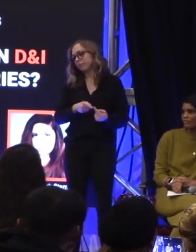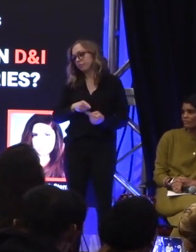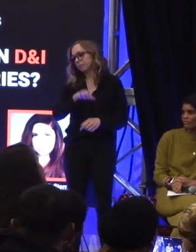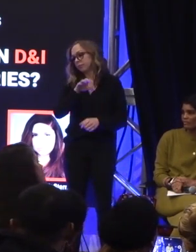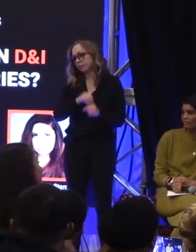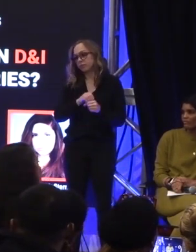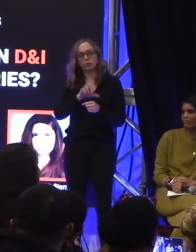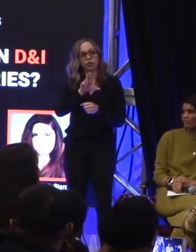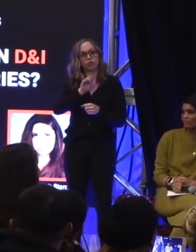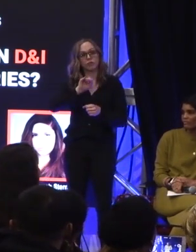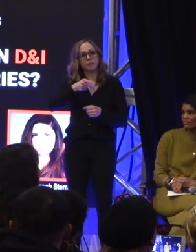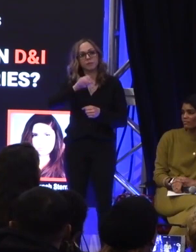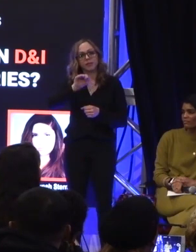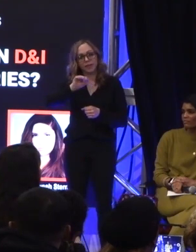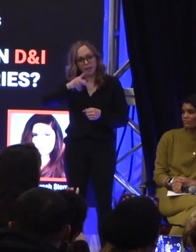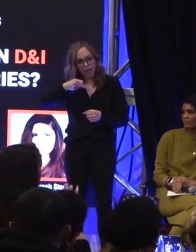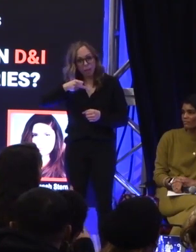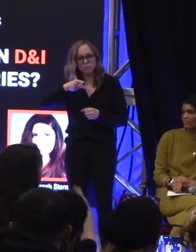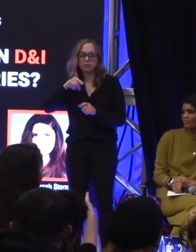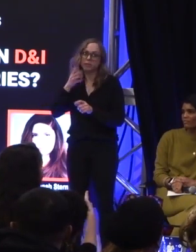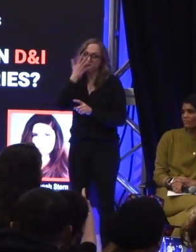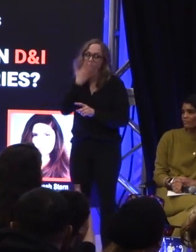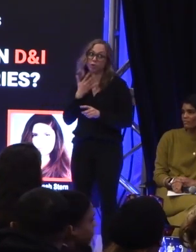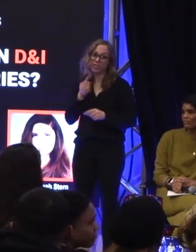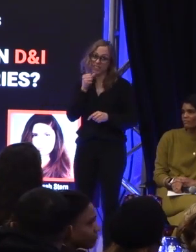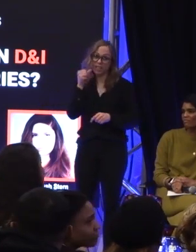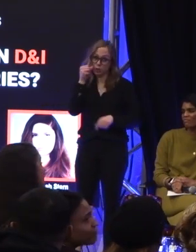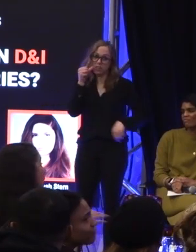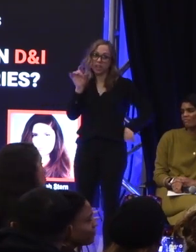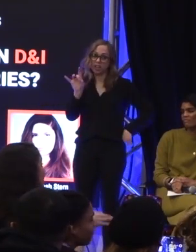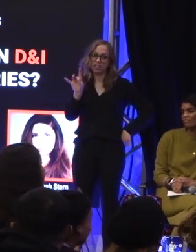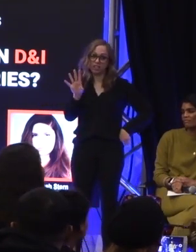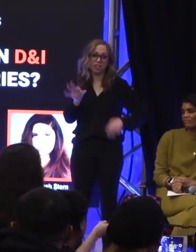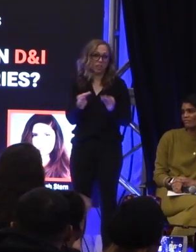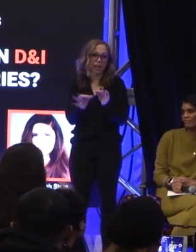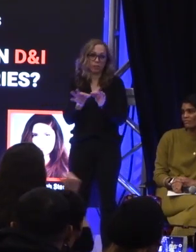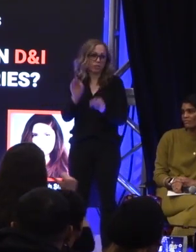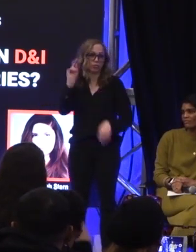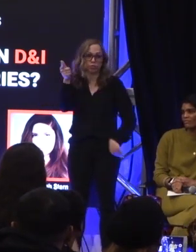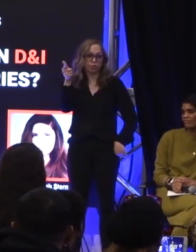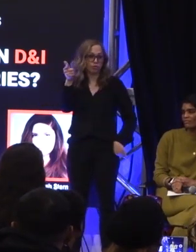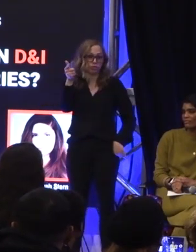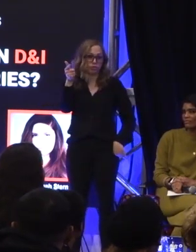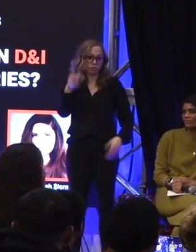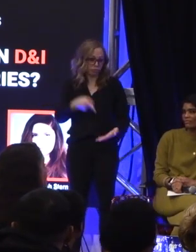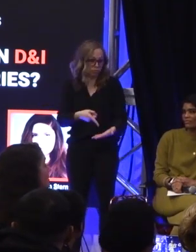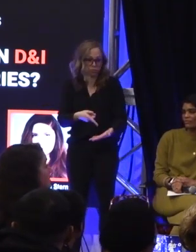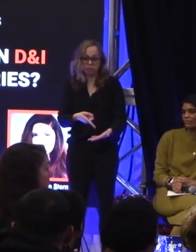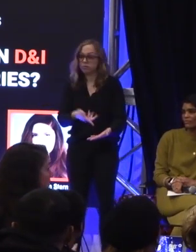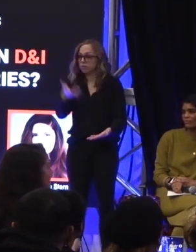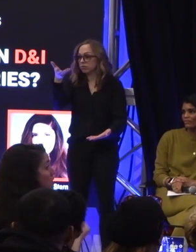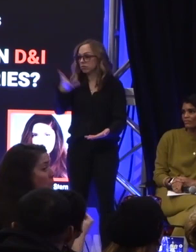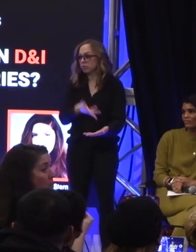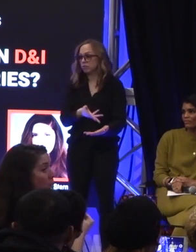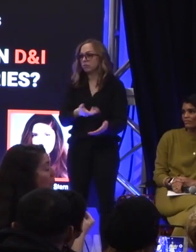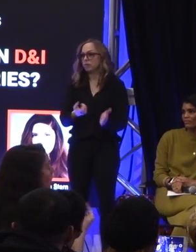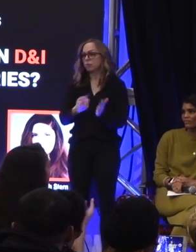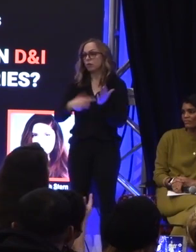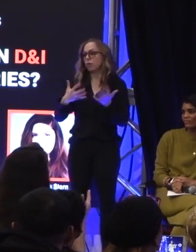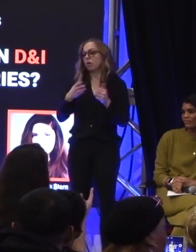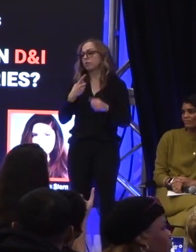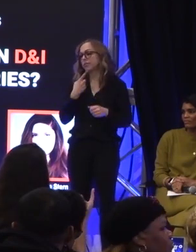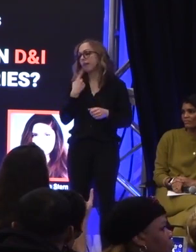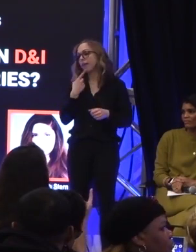including QuipCamp, unfortunately, which the captioning failed yesterday. So what I want to say, though,